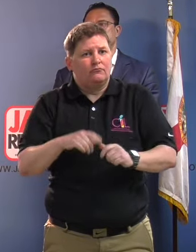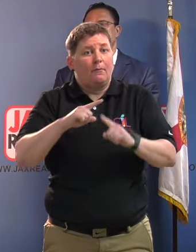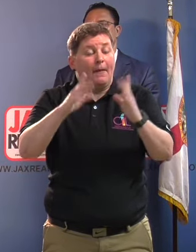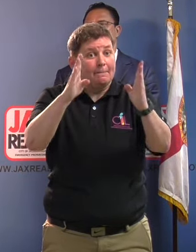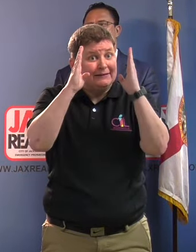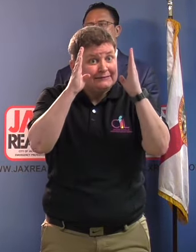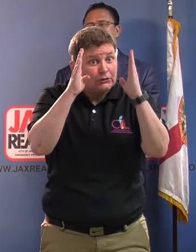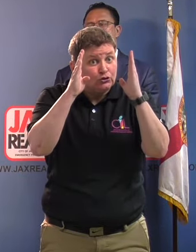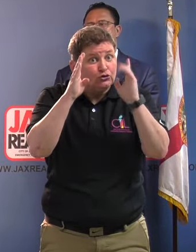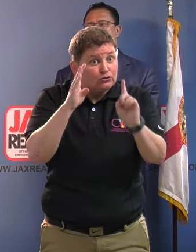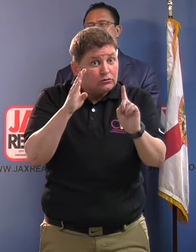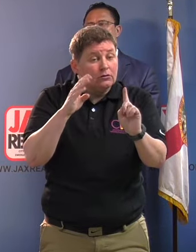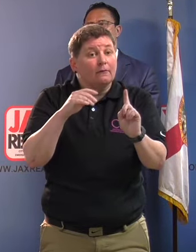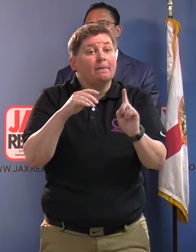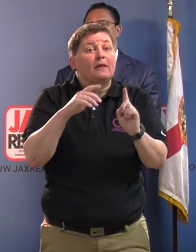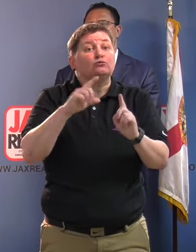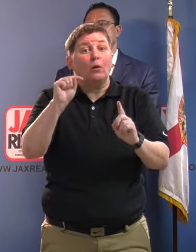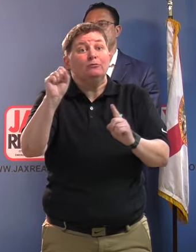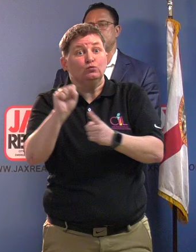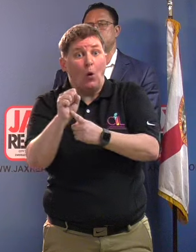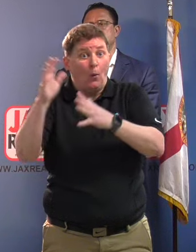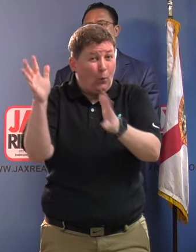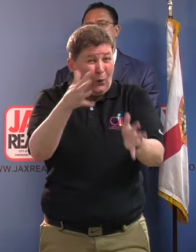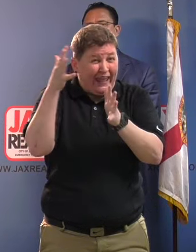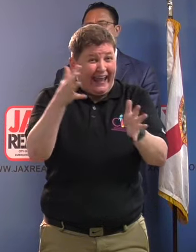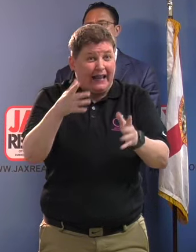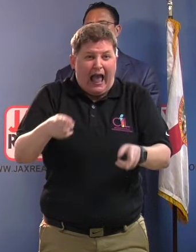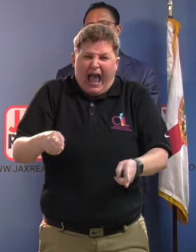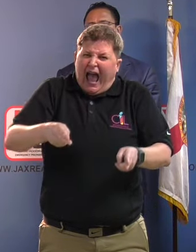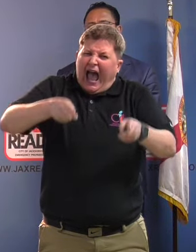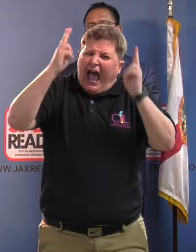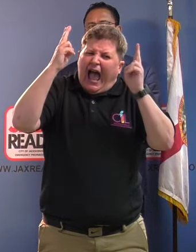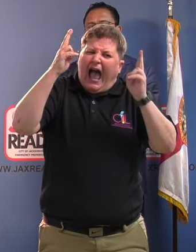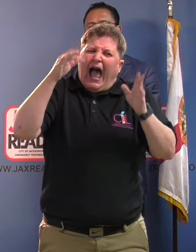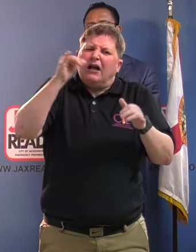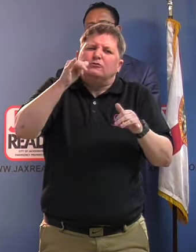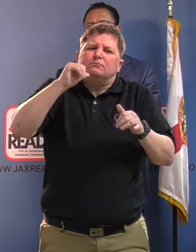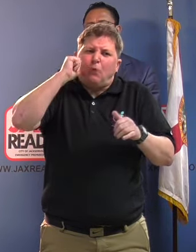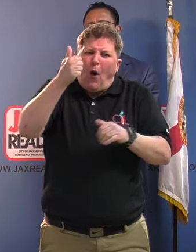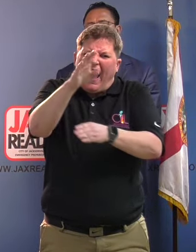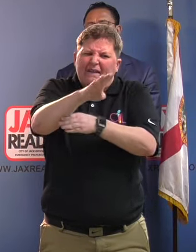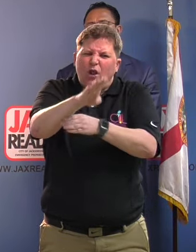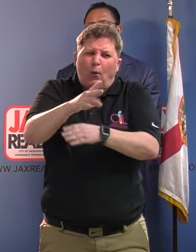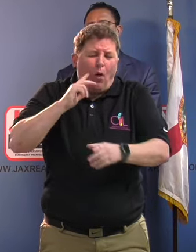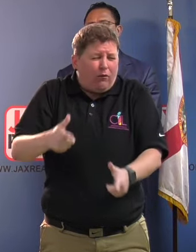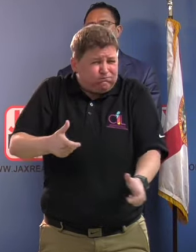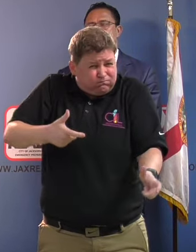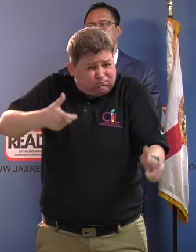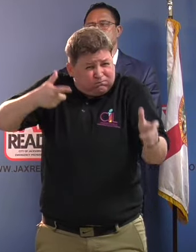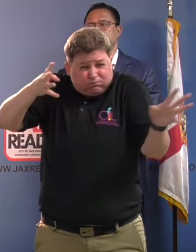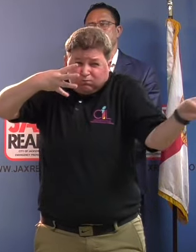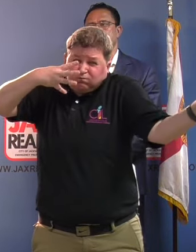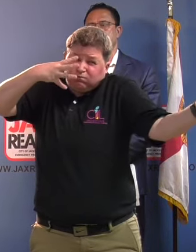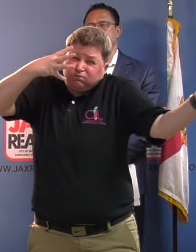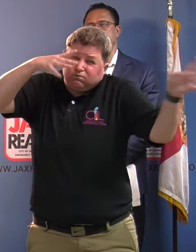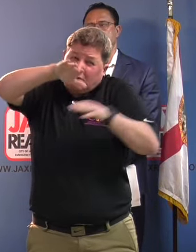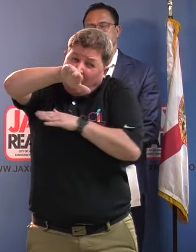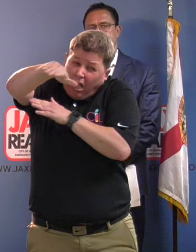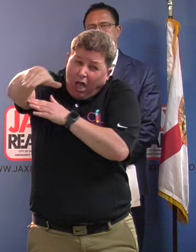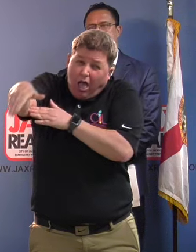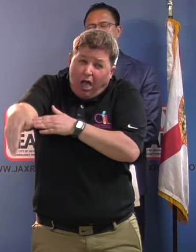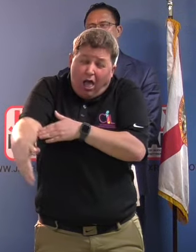the magnitude of tropical storm force winds really ramping up for us tomorrow afternoon into tomorrow night. So tonight,